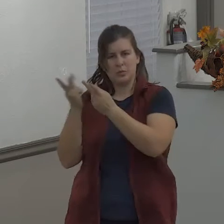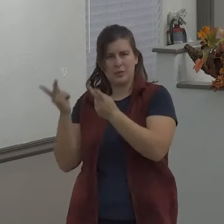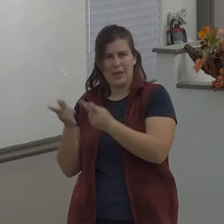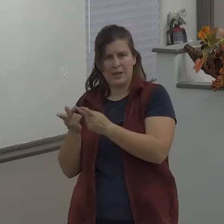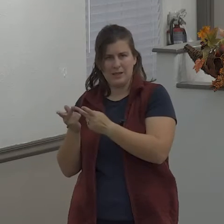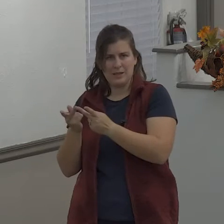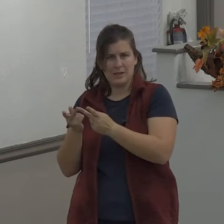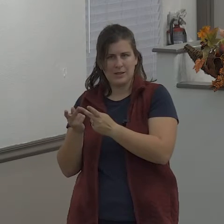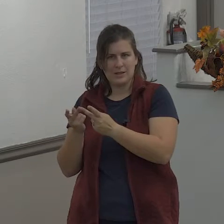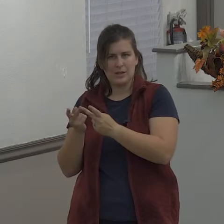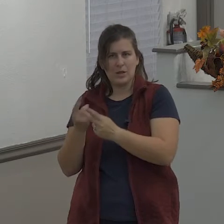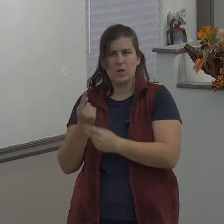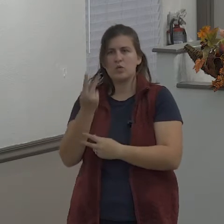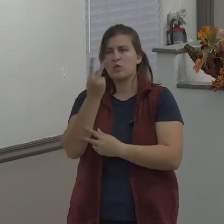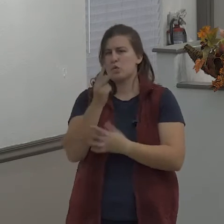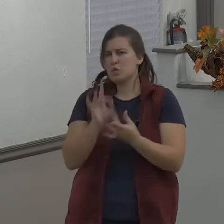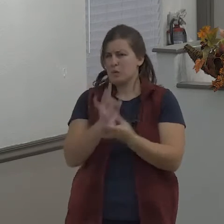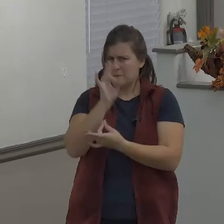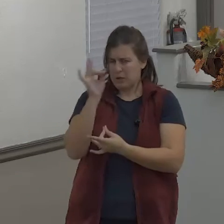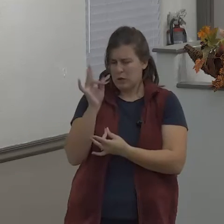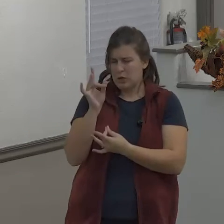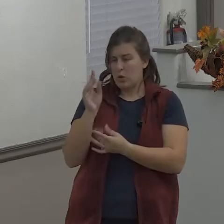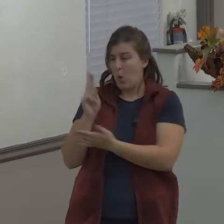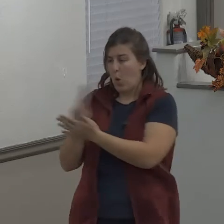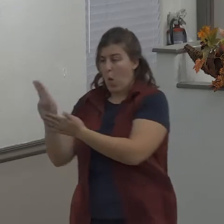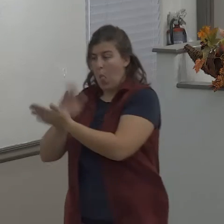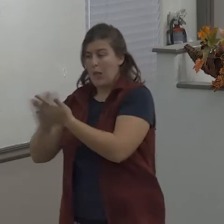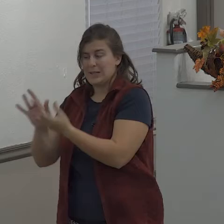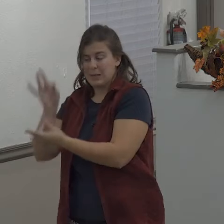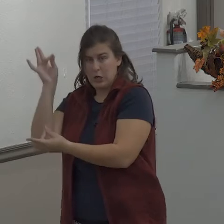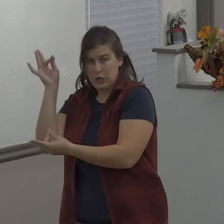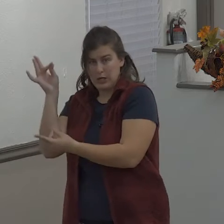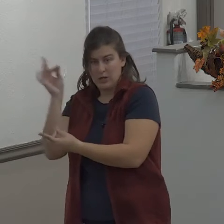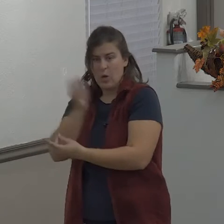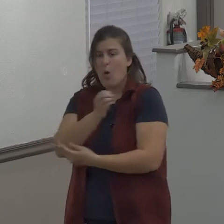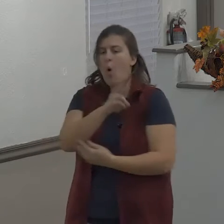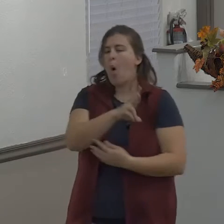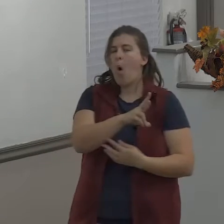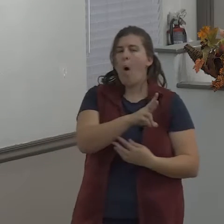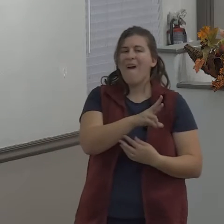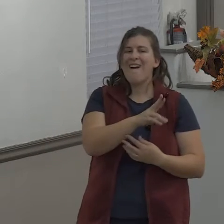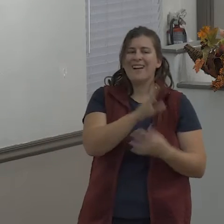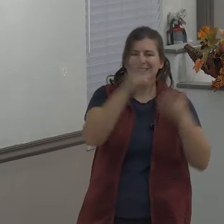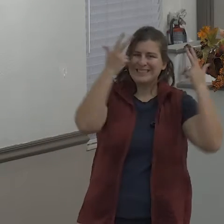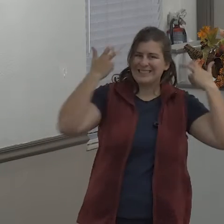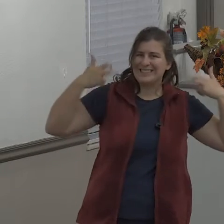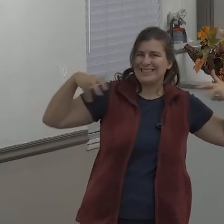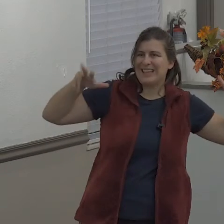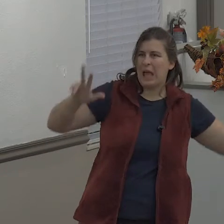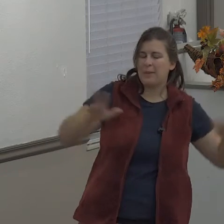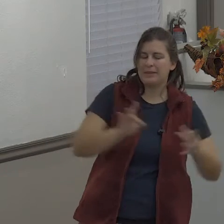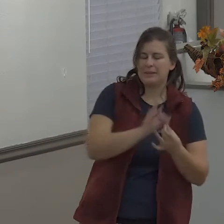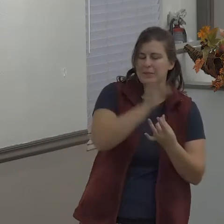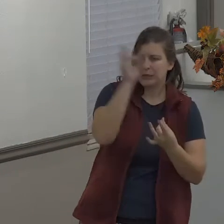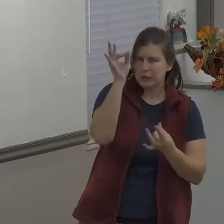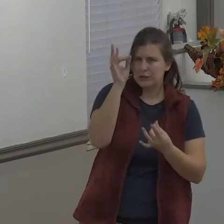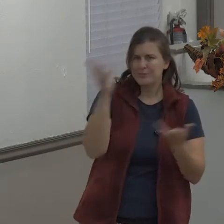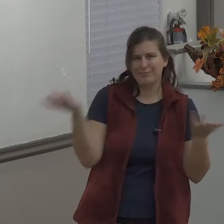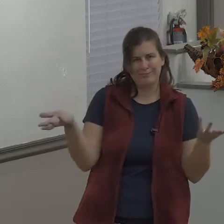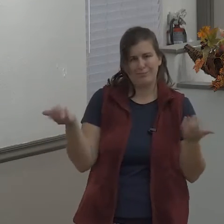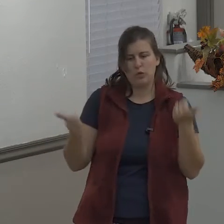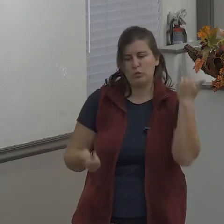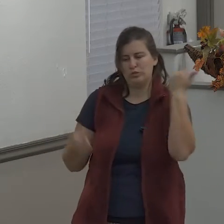they only come by the source of two spirits. Either the Holy Spirit or a demonic spirit.